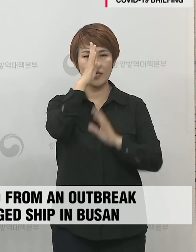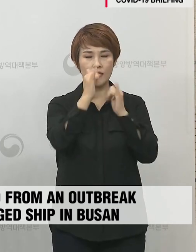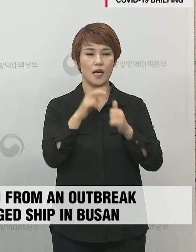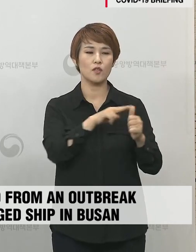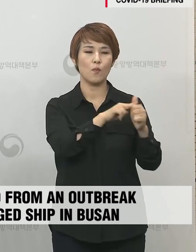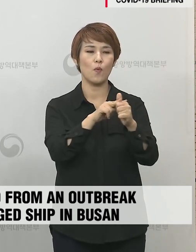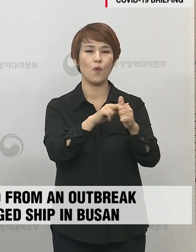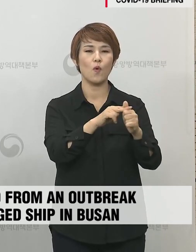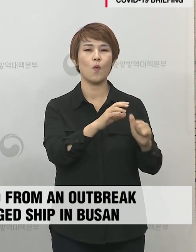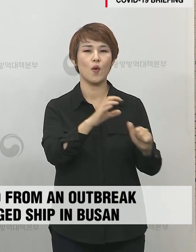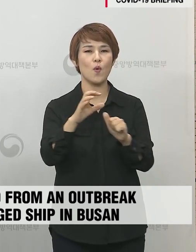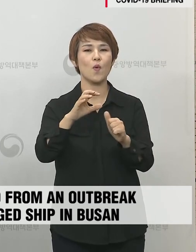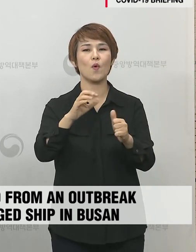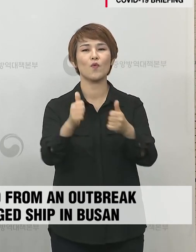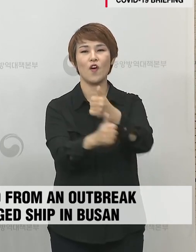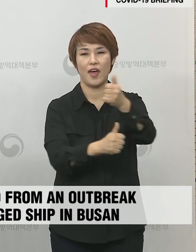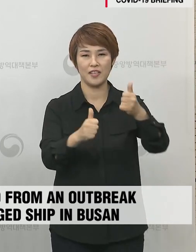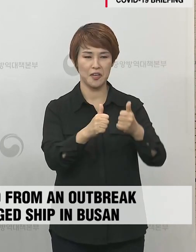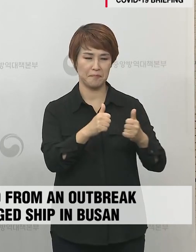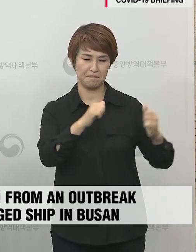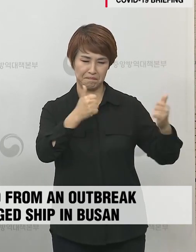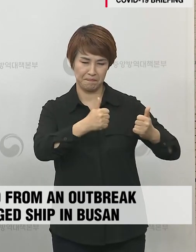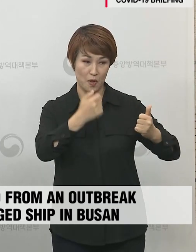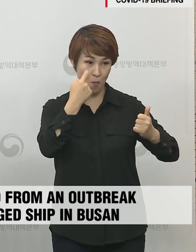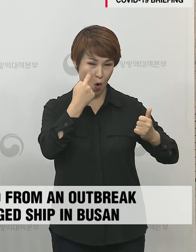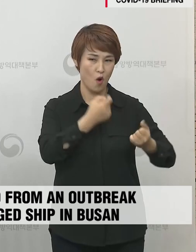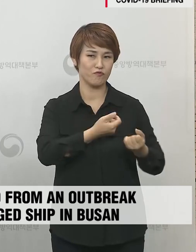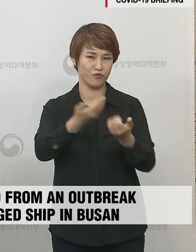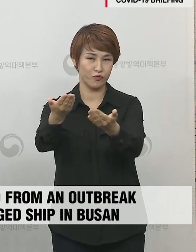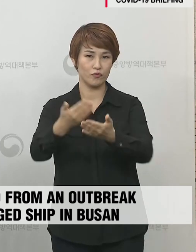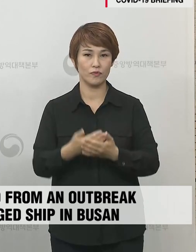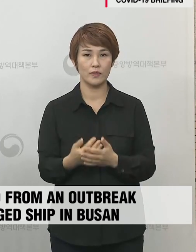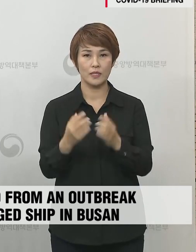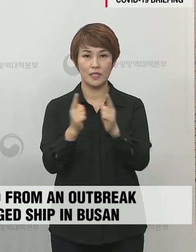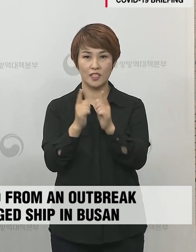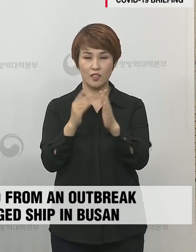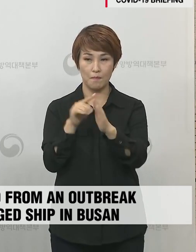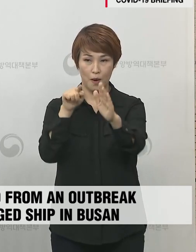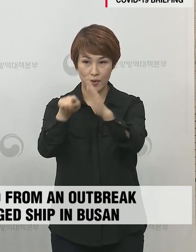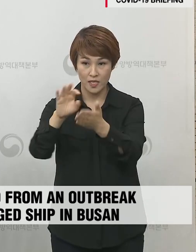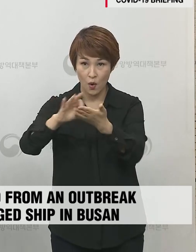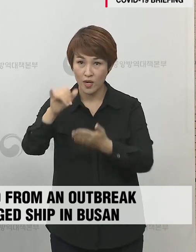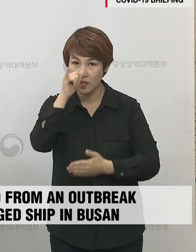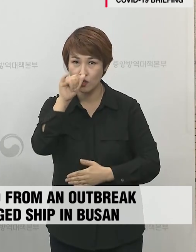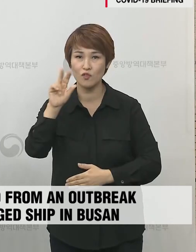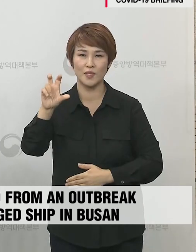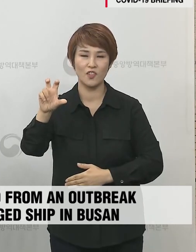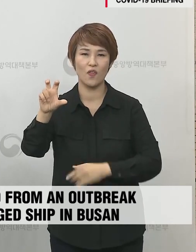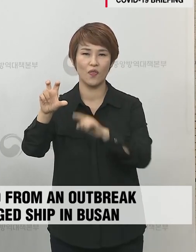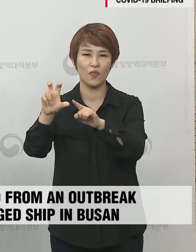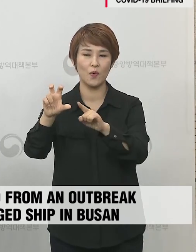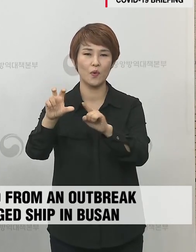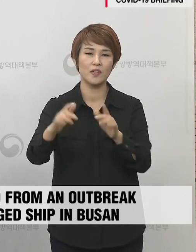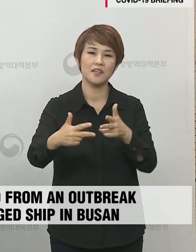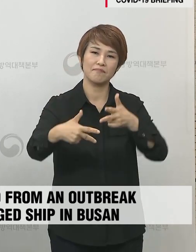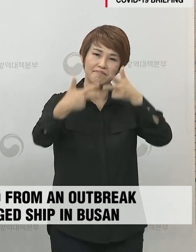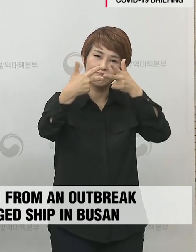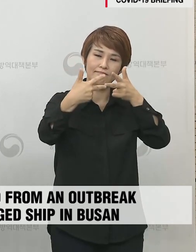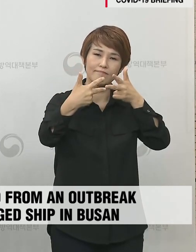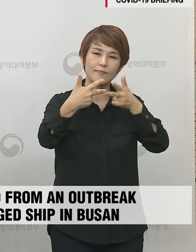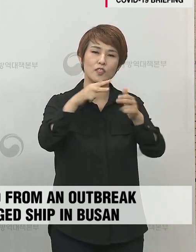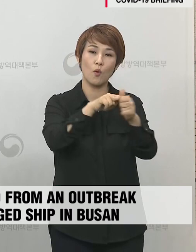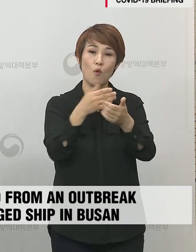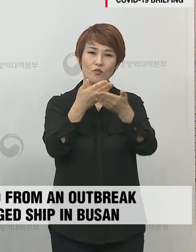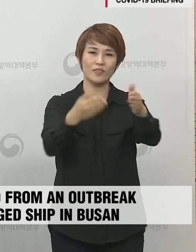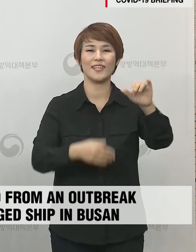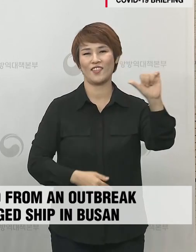a committee that will supervise to which research centers we will disclose this information to. And we